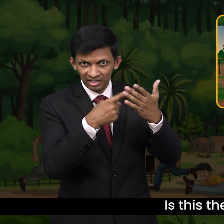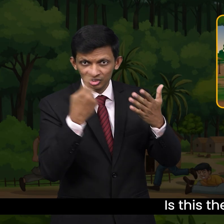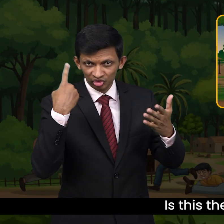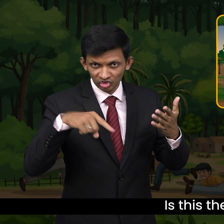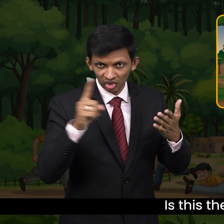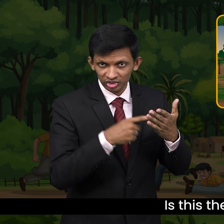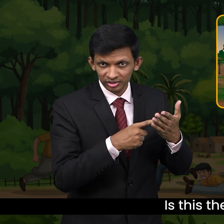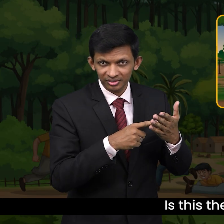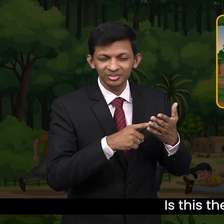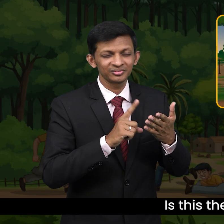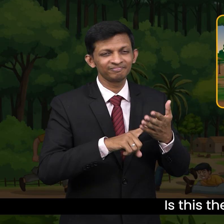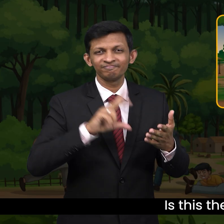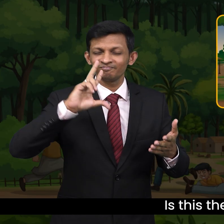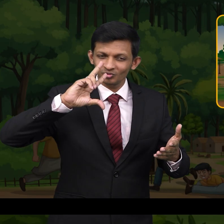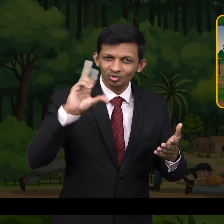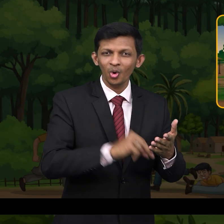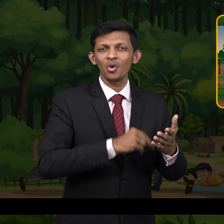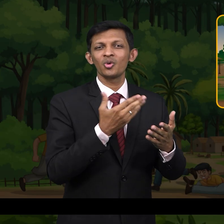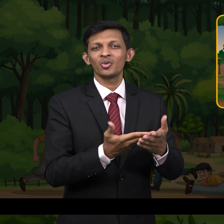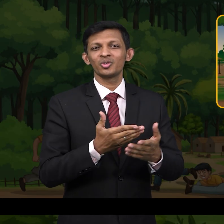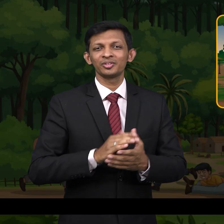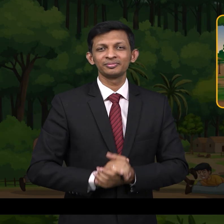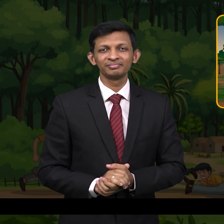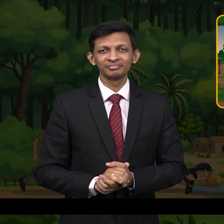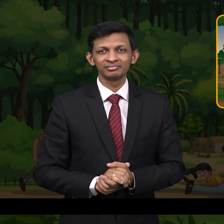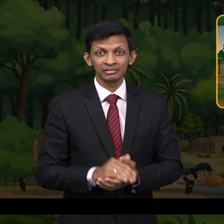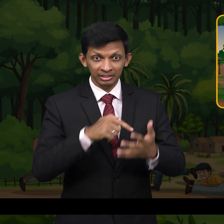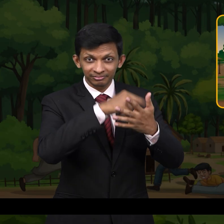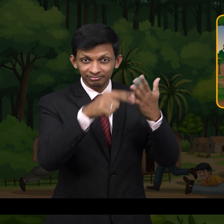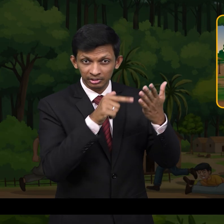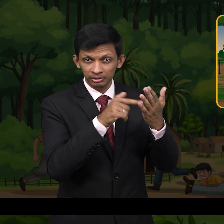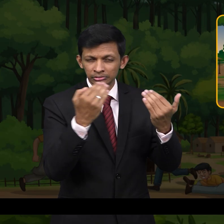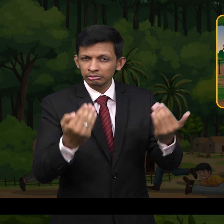Is this the correct way to travel? No, it is not.